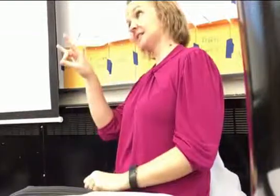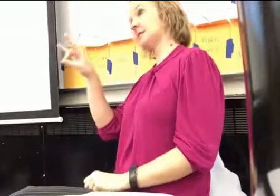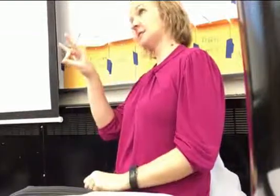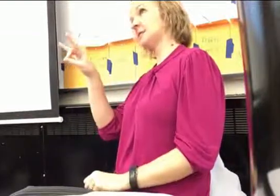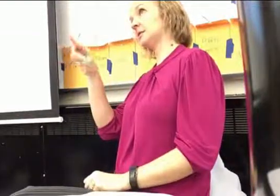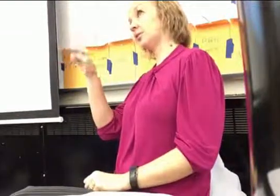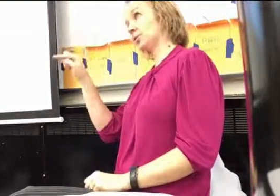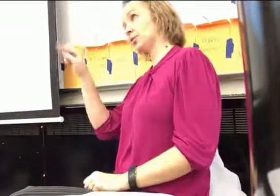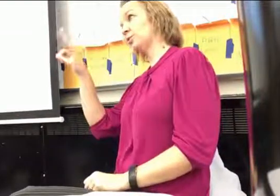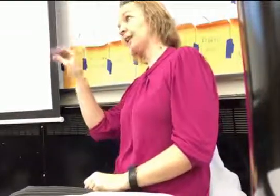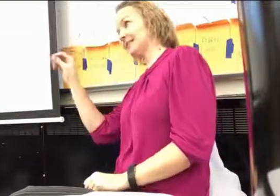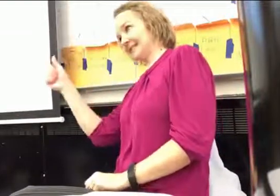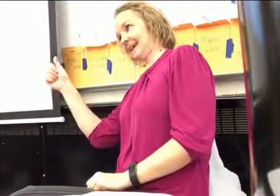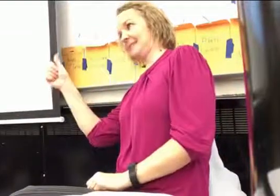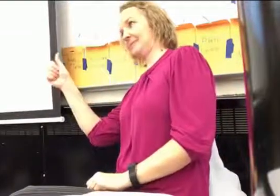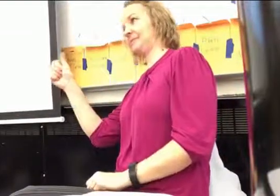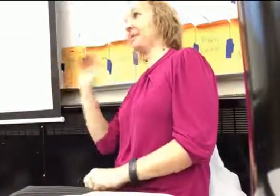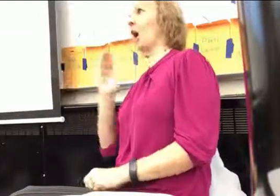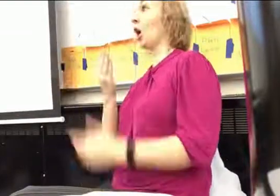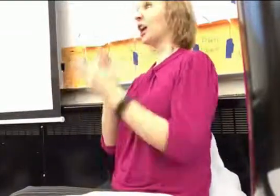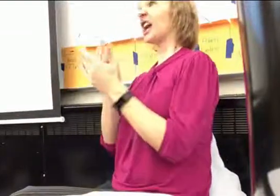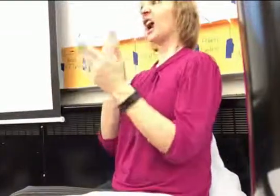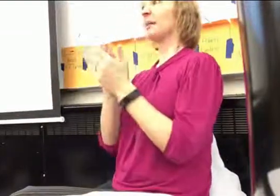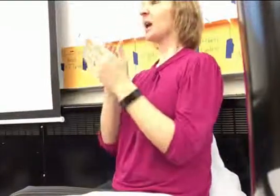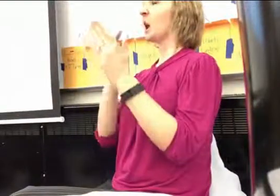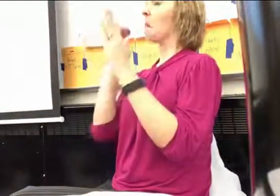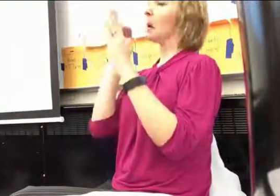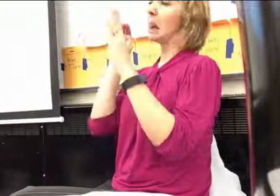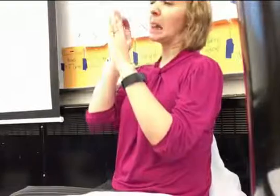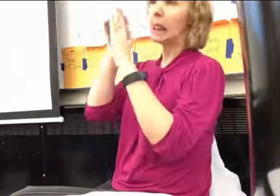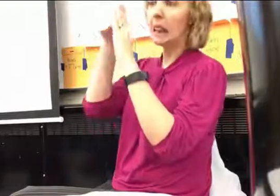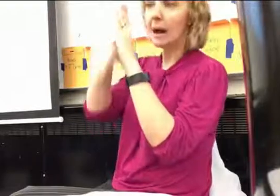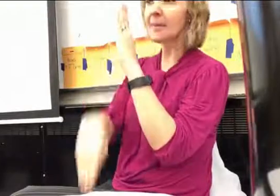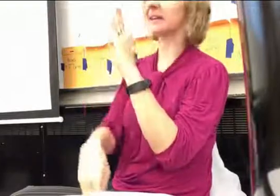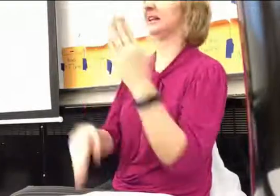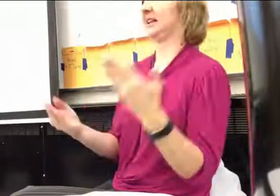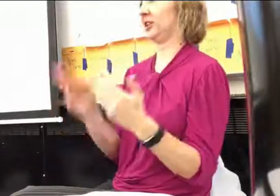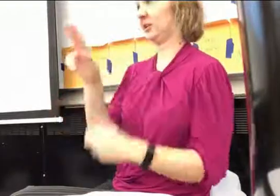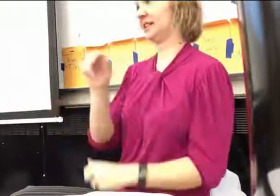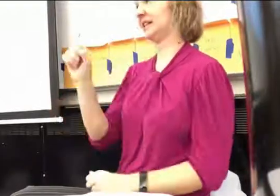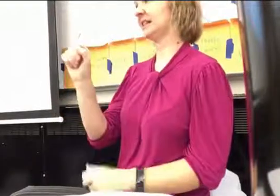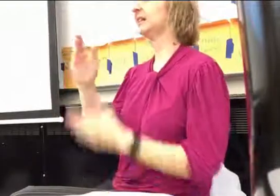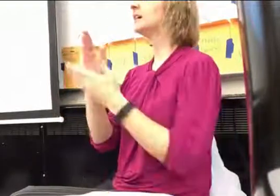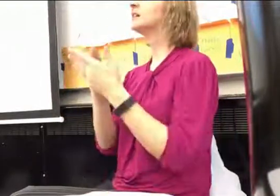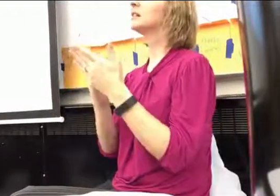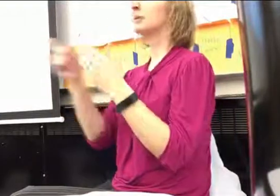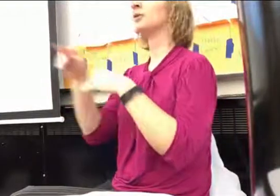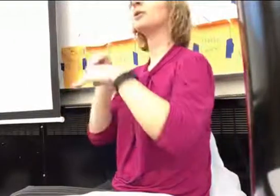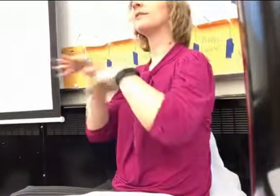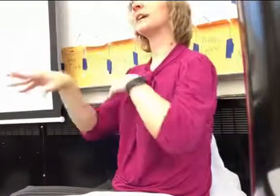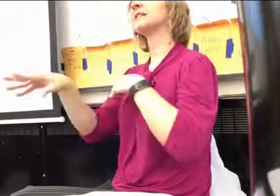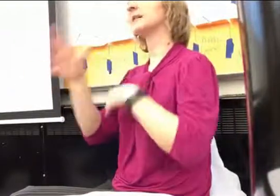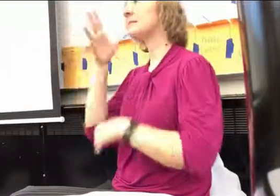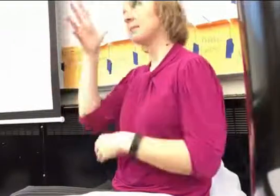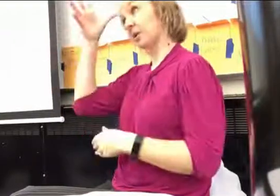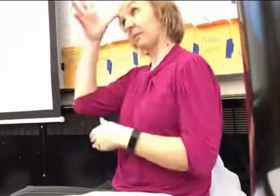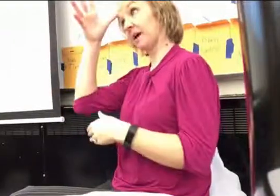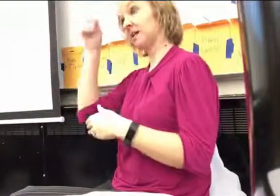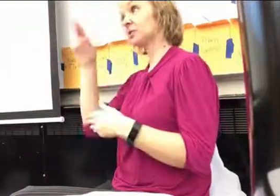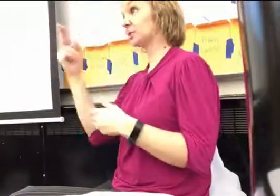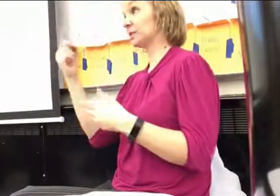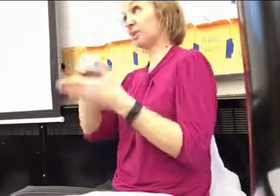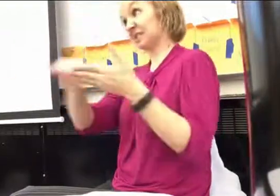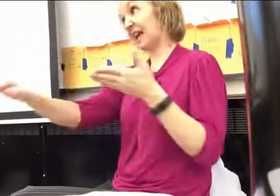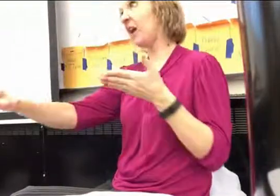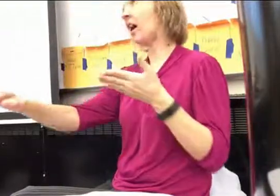through 2010, our economy plummeted in the United States. Some of you might have been affected by that, where your parents, somebody you know,